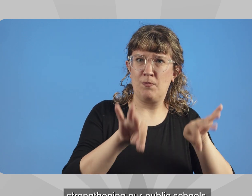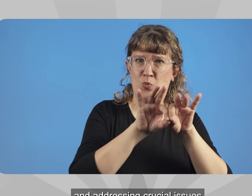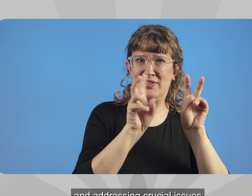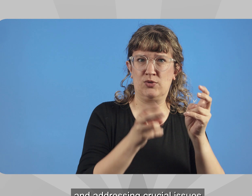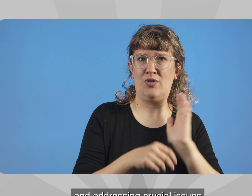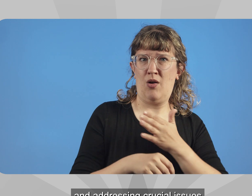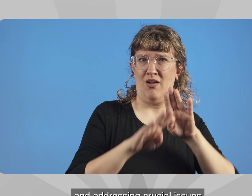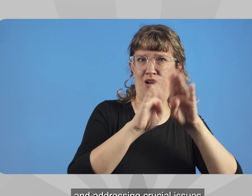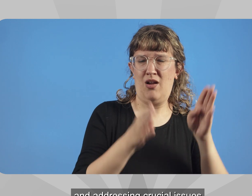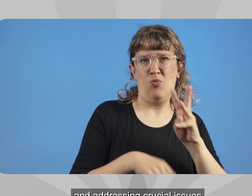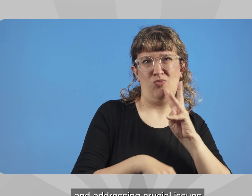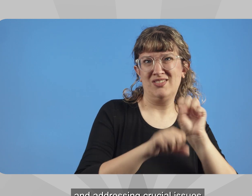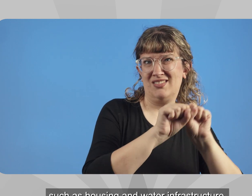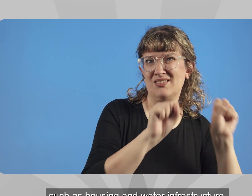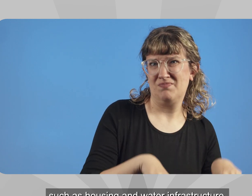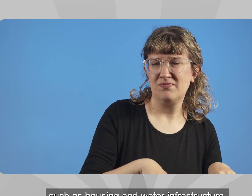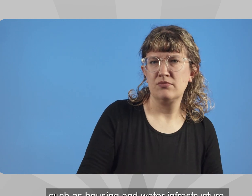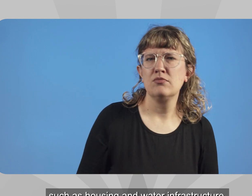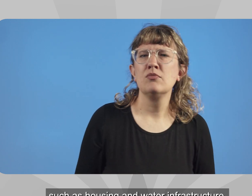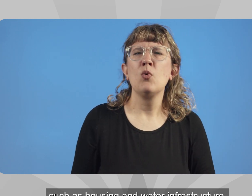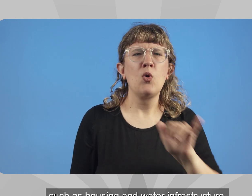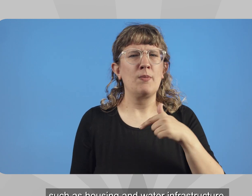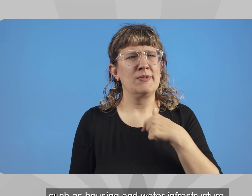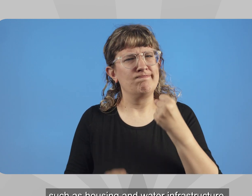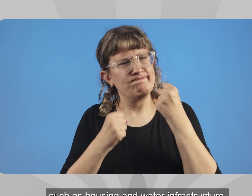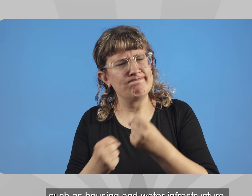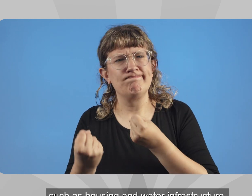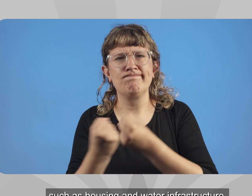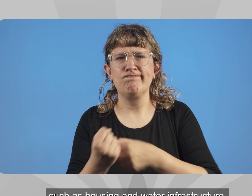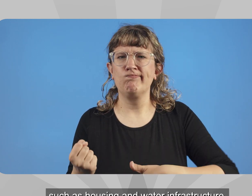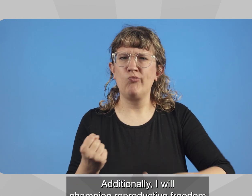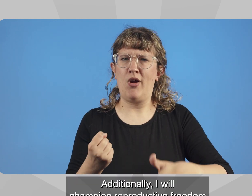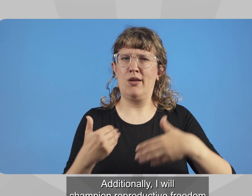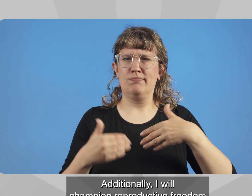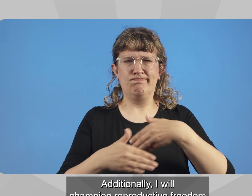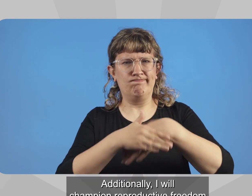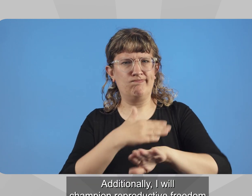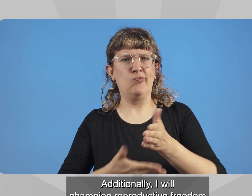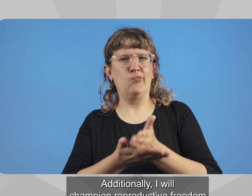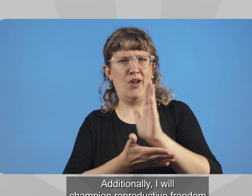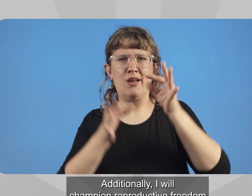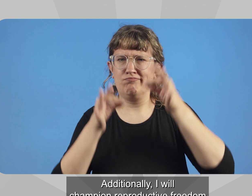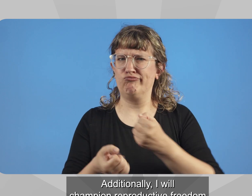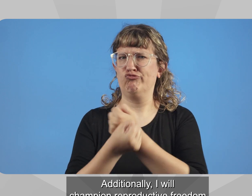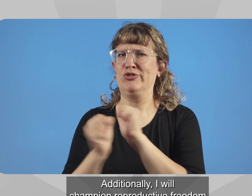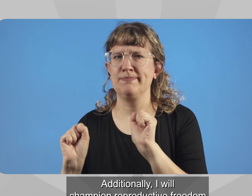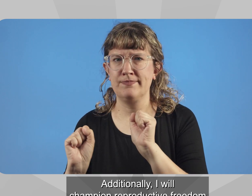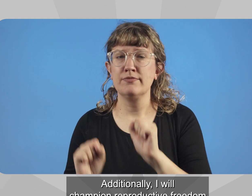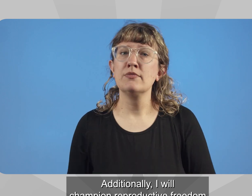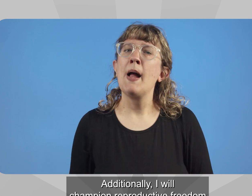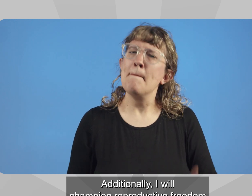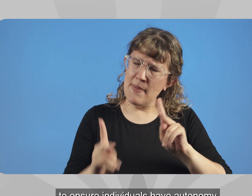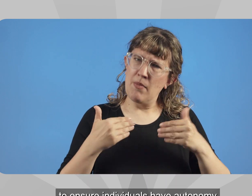schools, and addressing crucial issues such as housing and water infrastructure. Additionally, I will champion